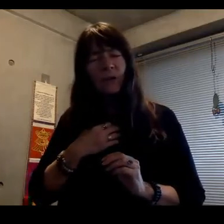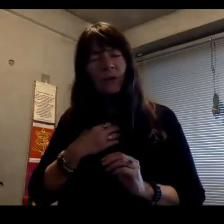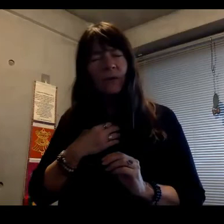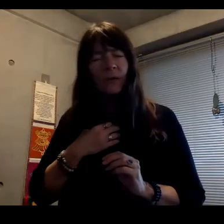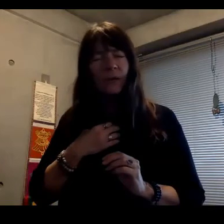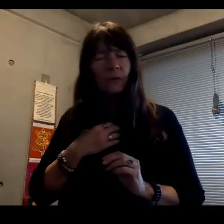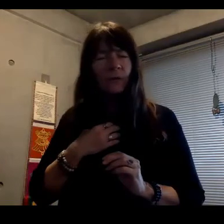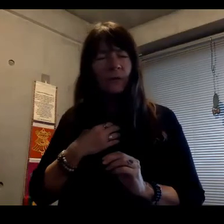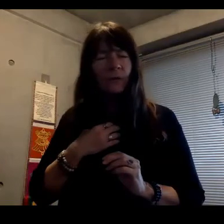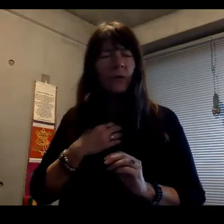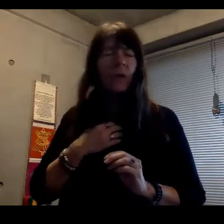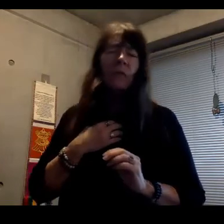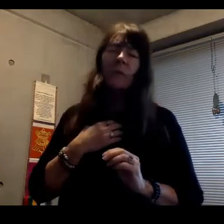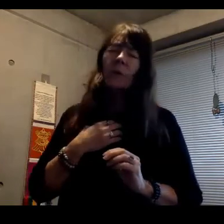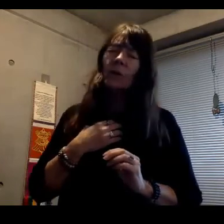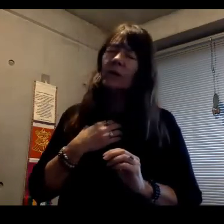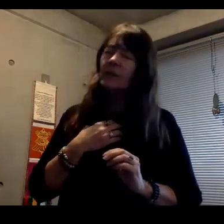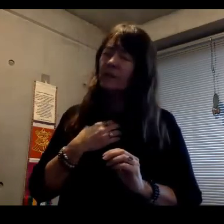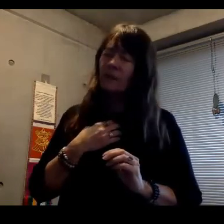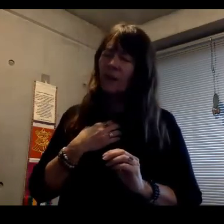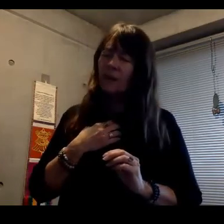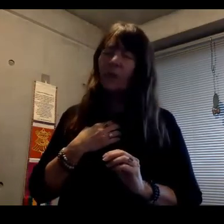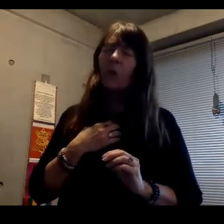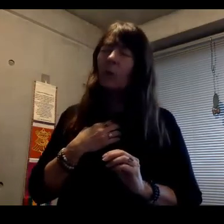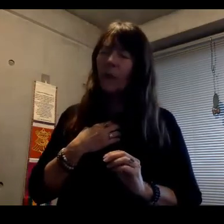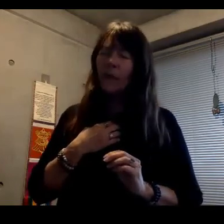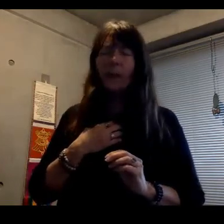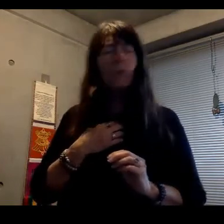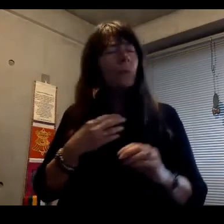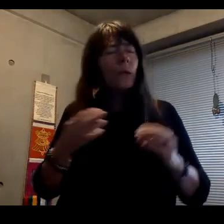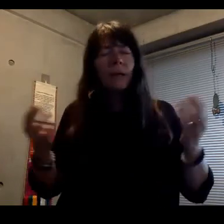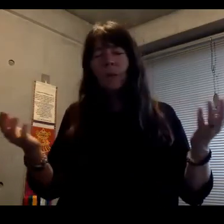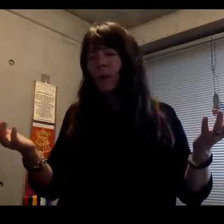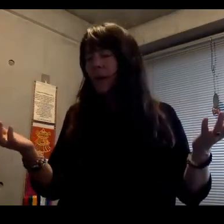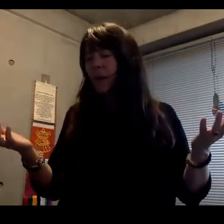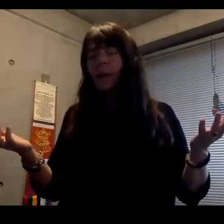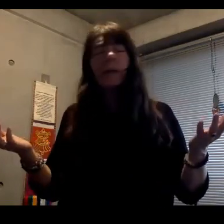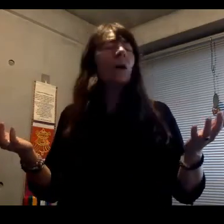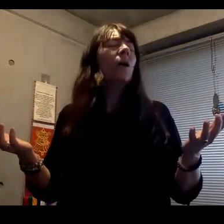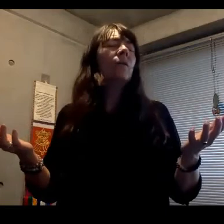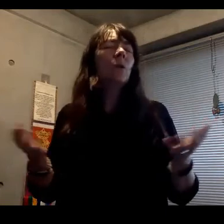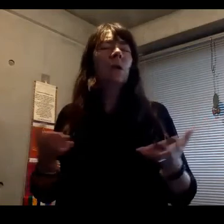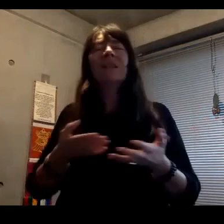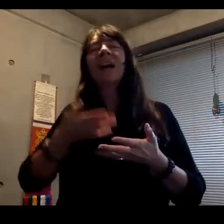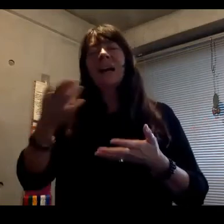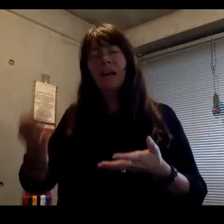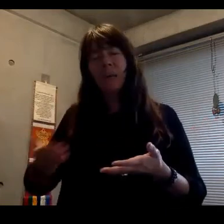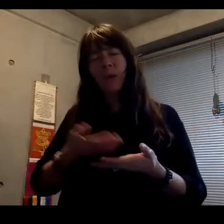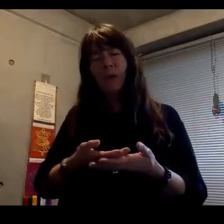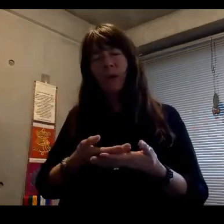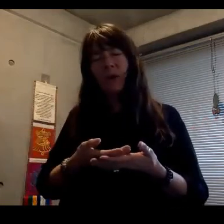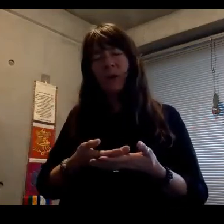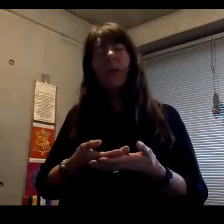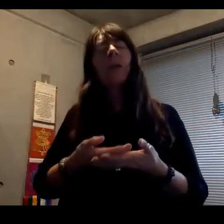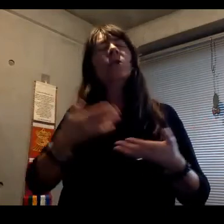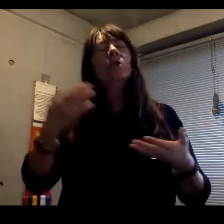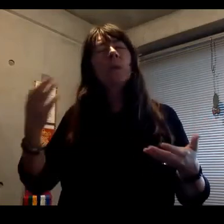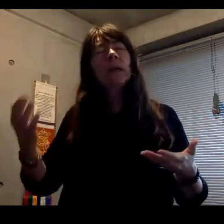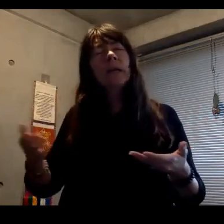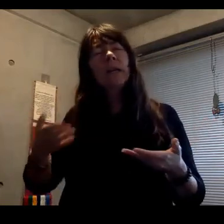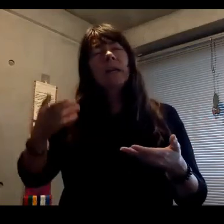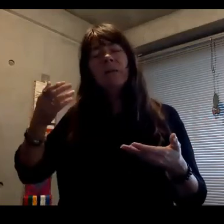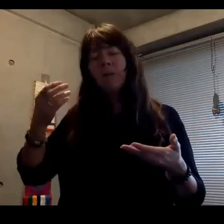to know if they are true. For it is not your way, or really the way of your time on your earth,